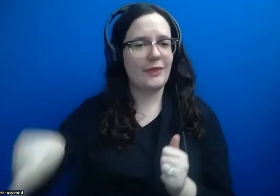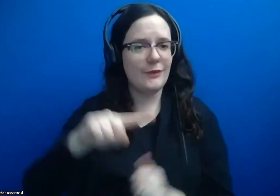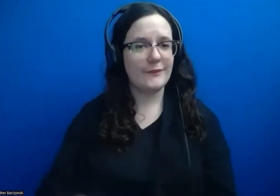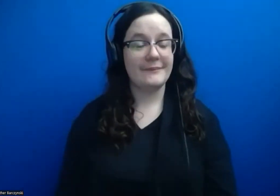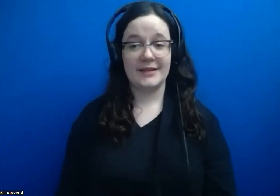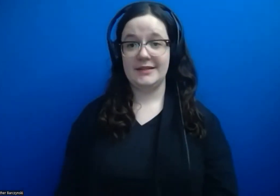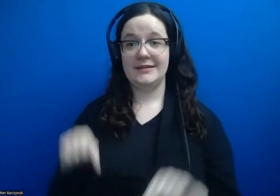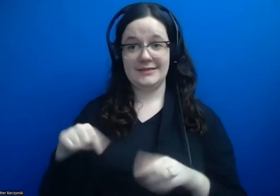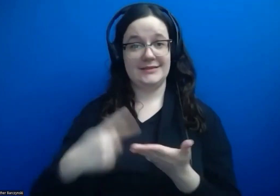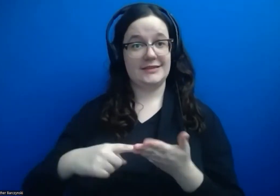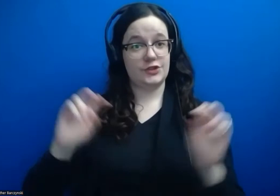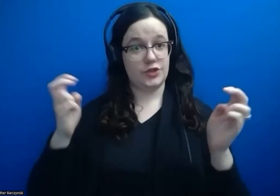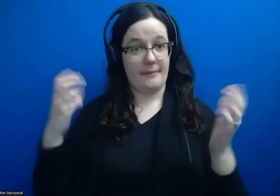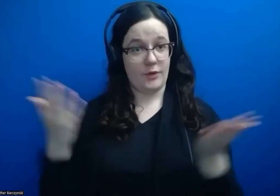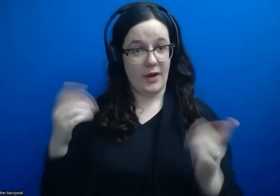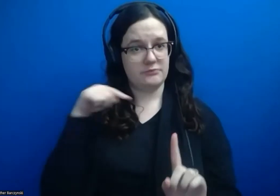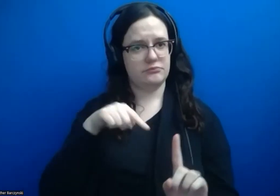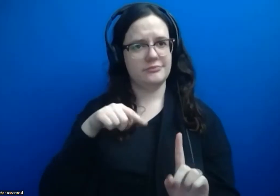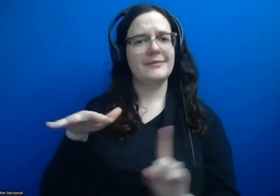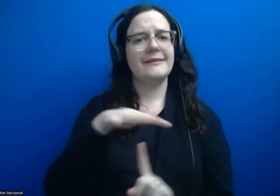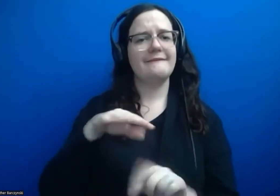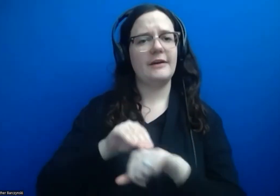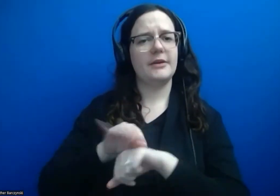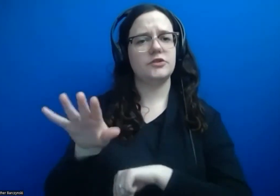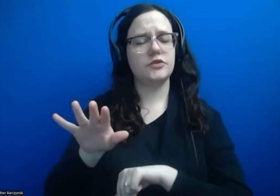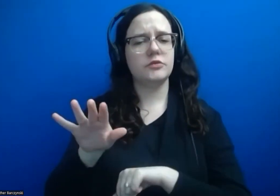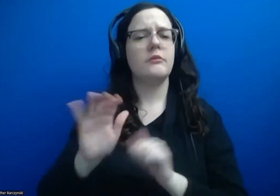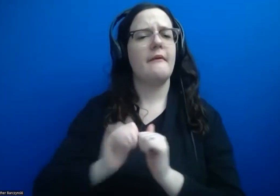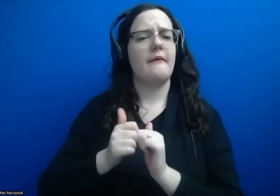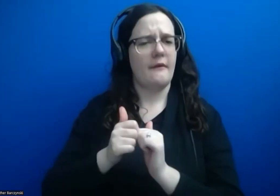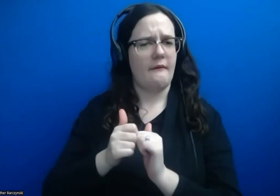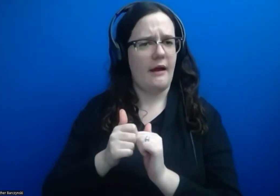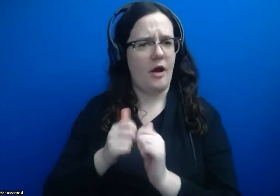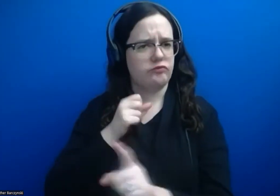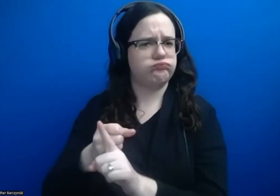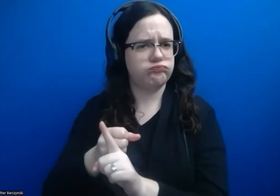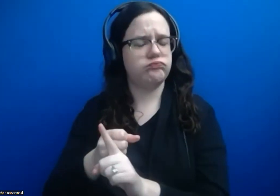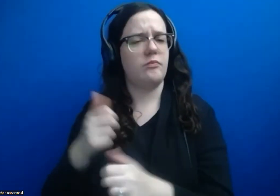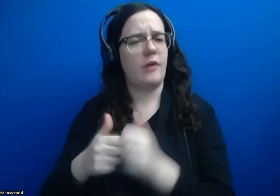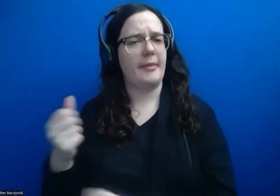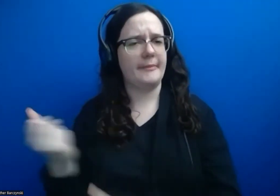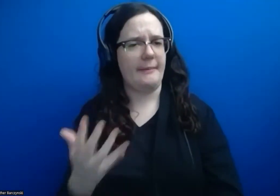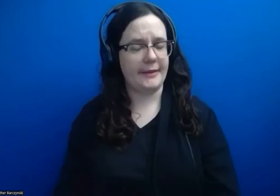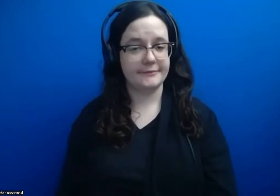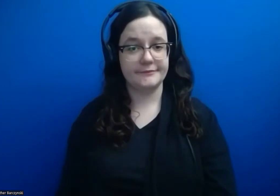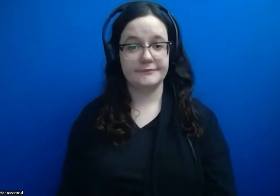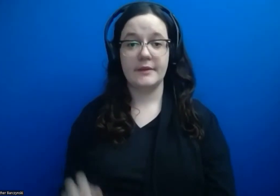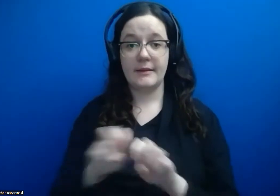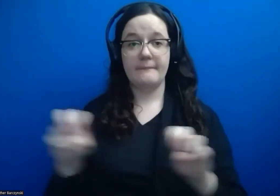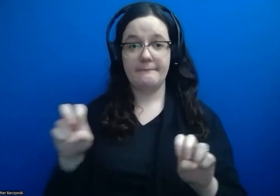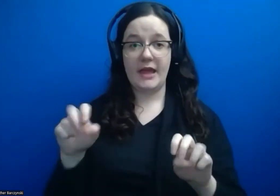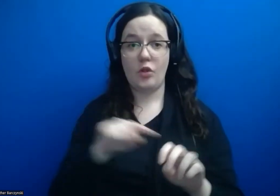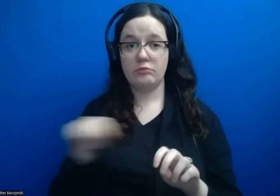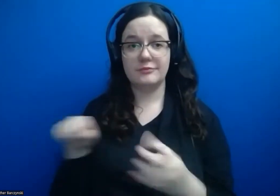discussion will be how environmental factors impact problem gambling behavior. Our panel is comprised of 4